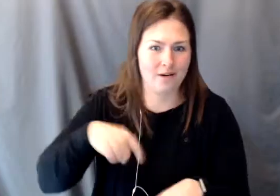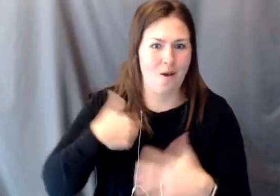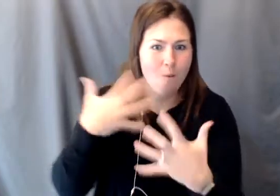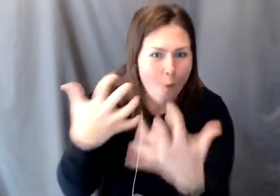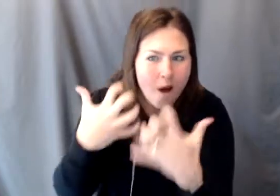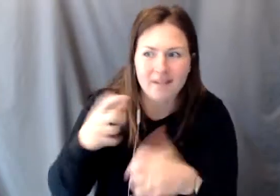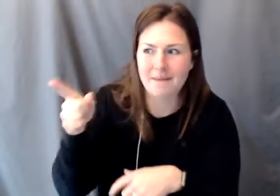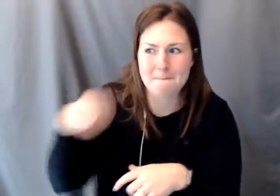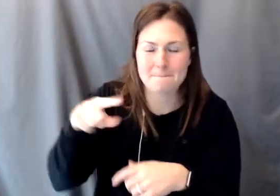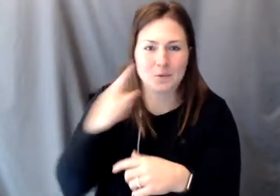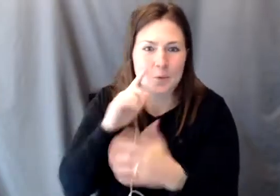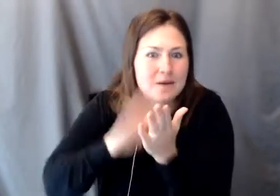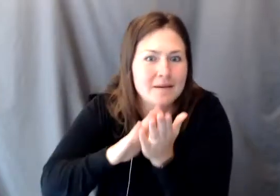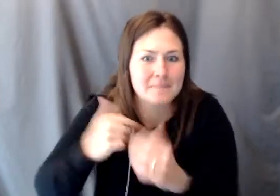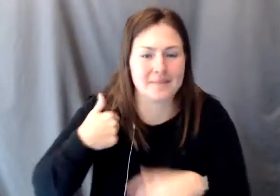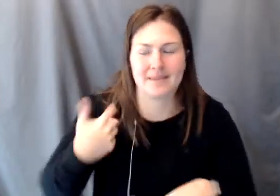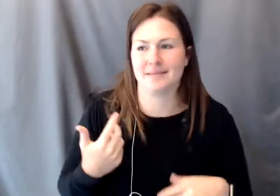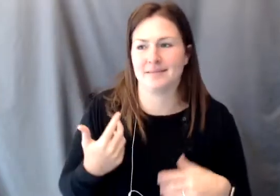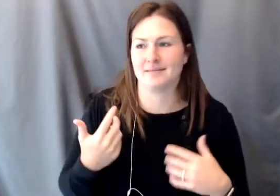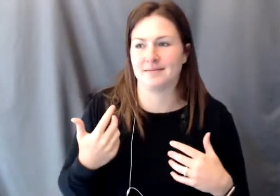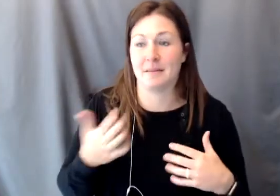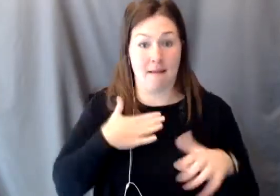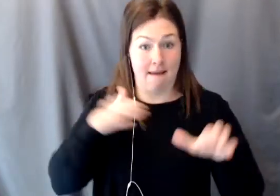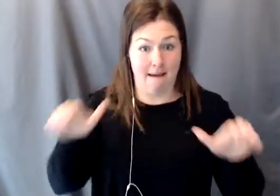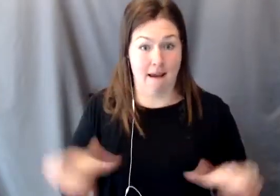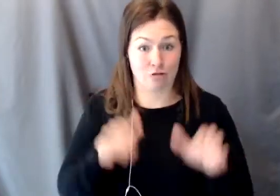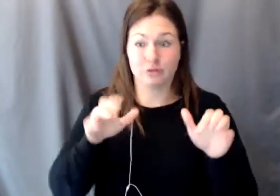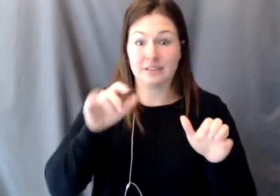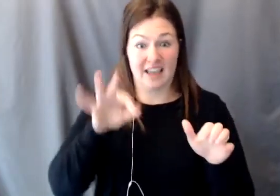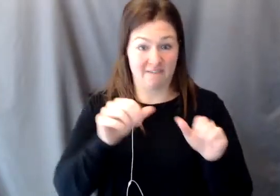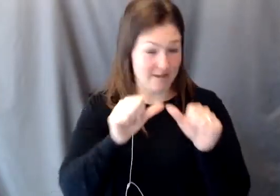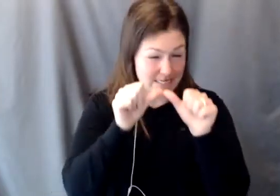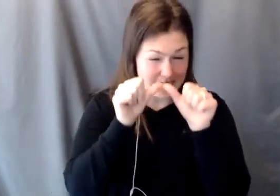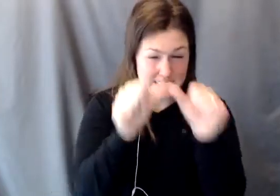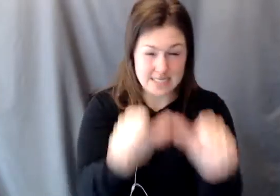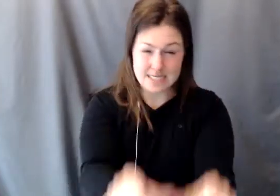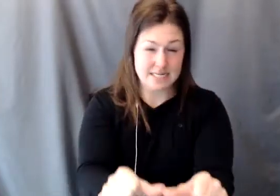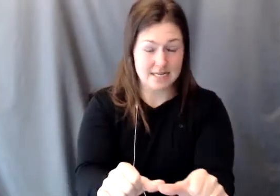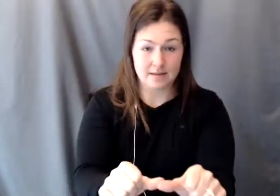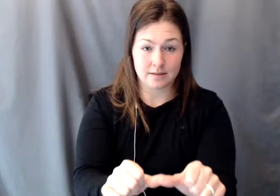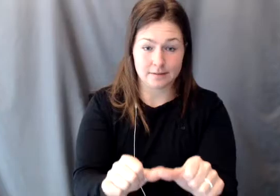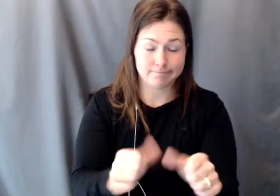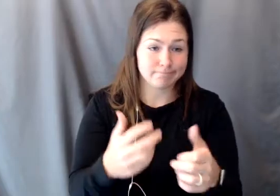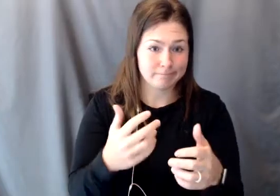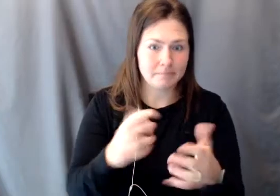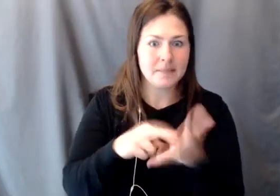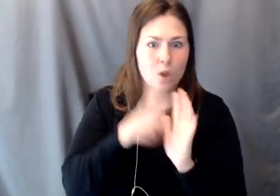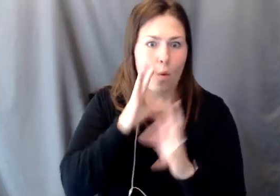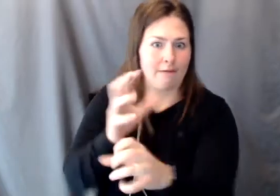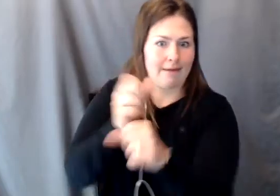if my actions are consistent, I will receive rewards, and maybe they'll